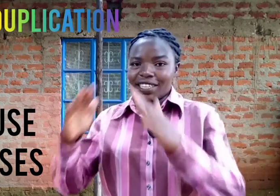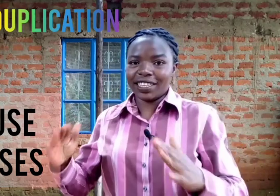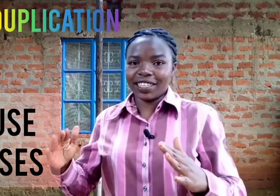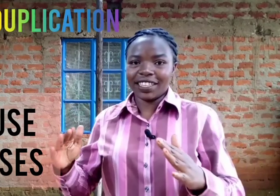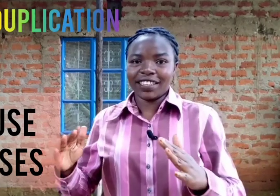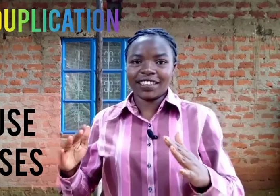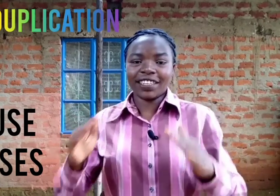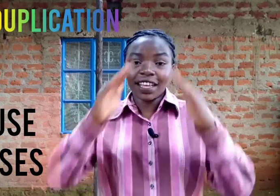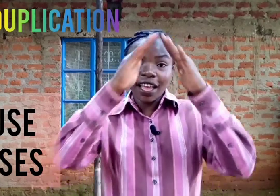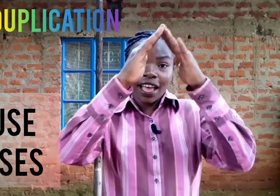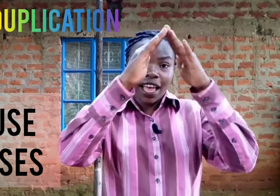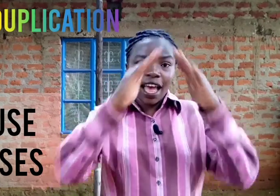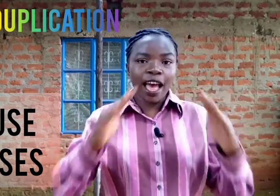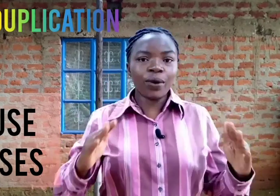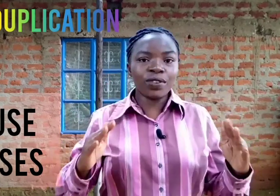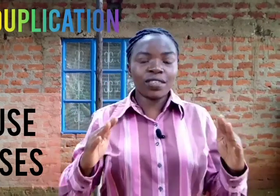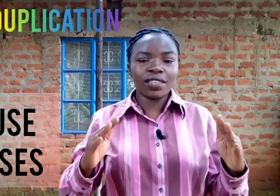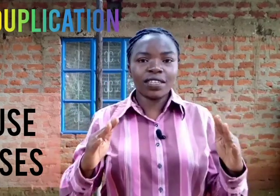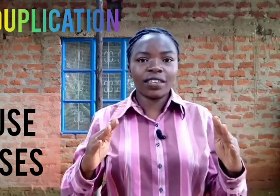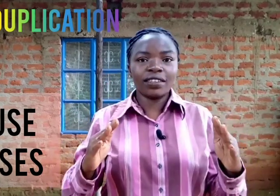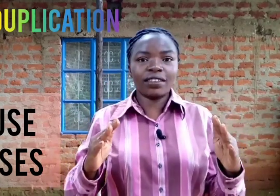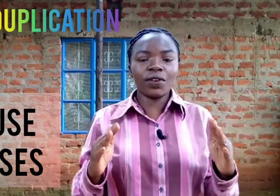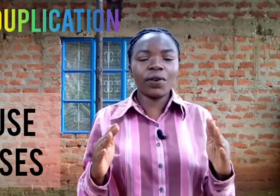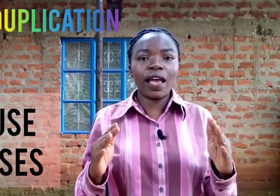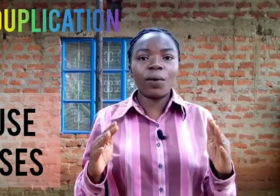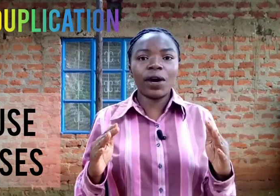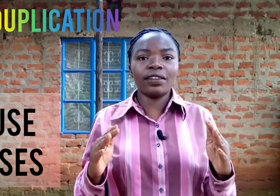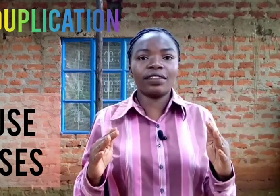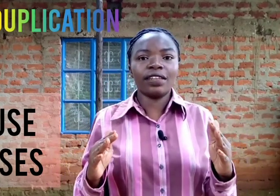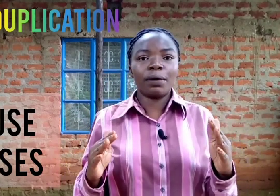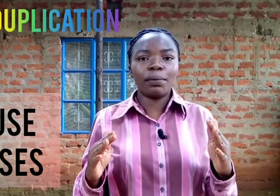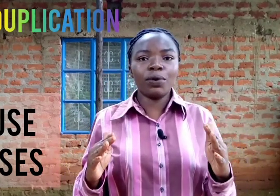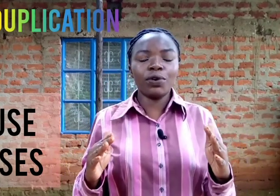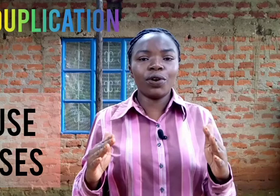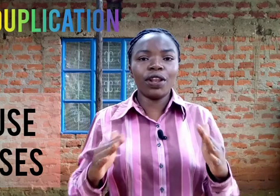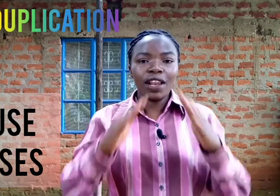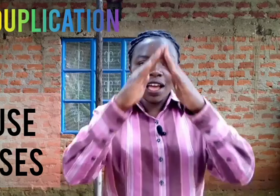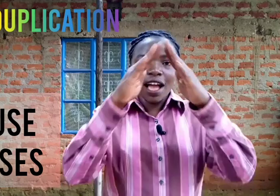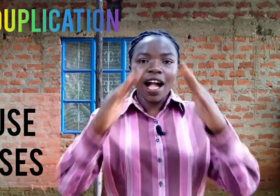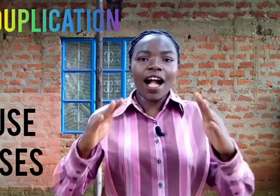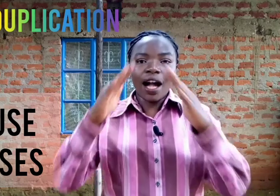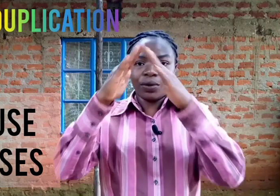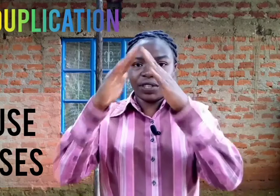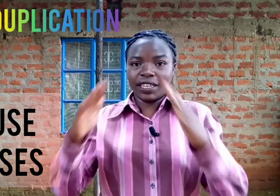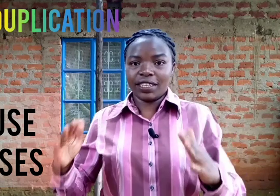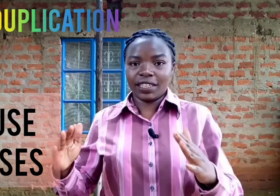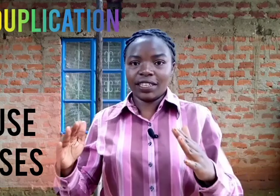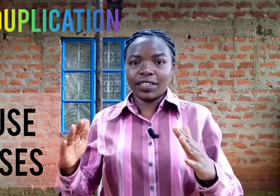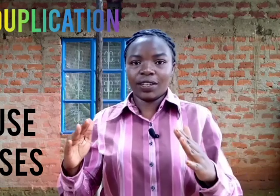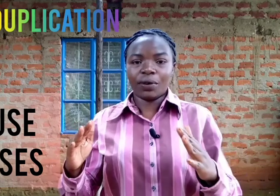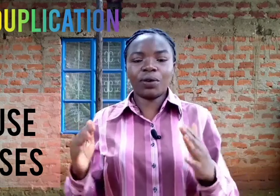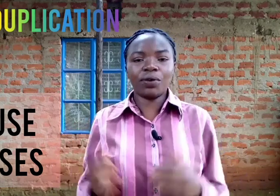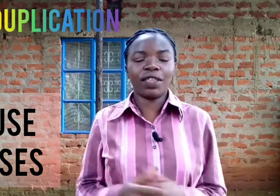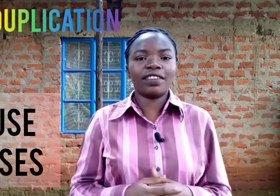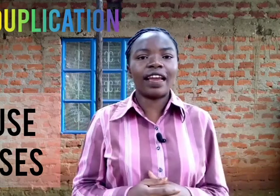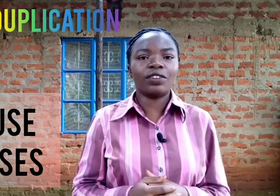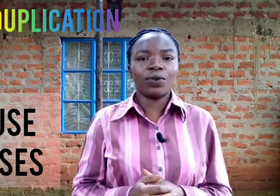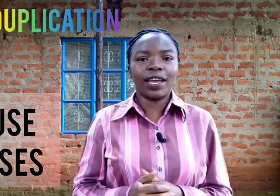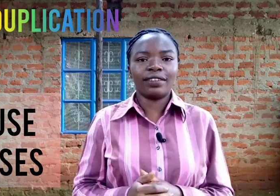house singular ones plural houses we do the sign twice